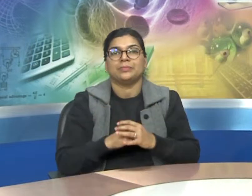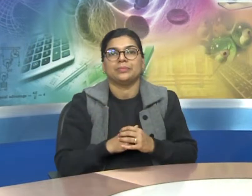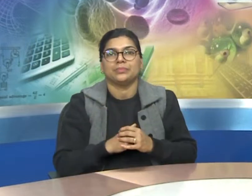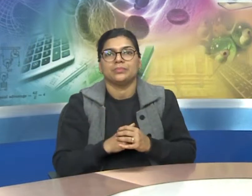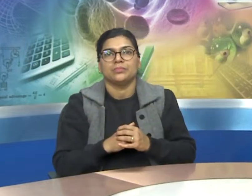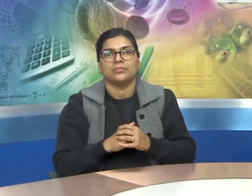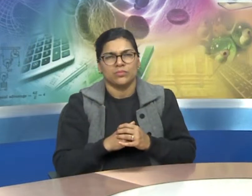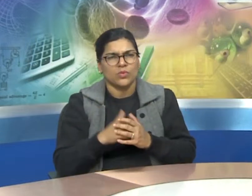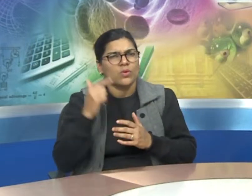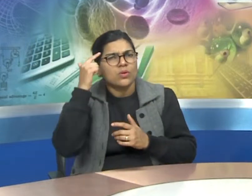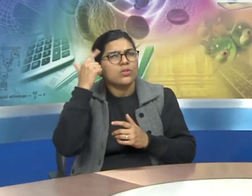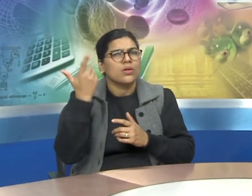Question 5.